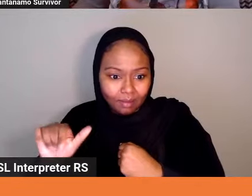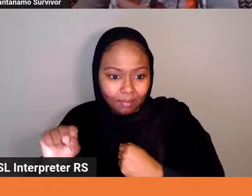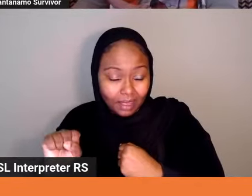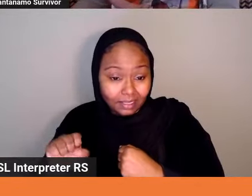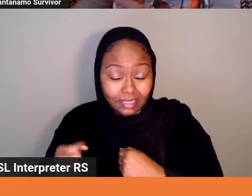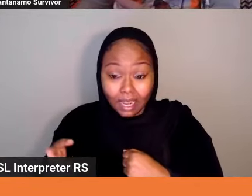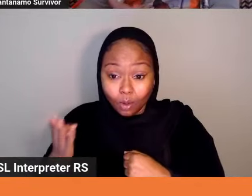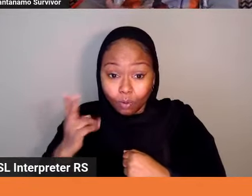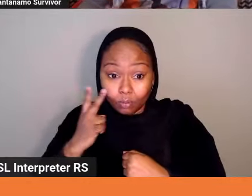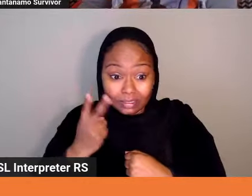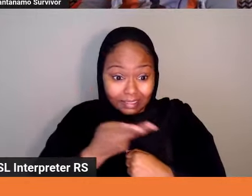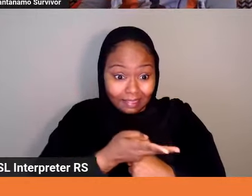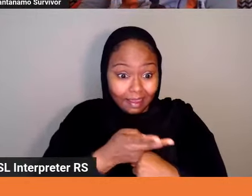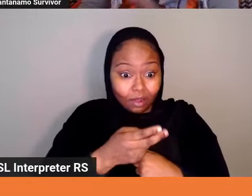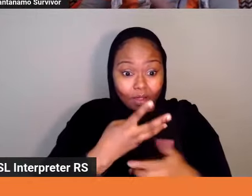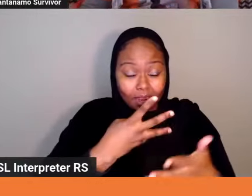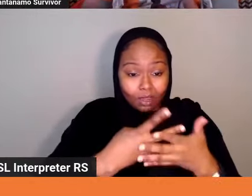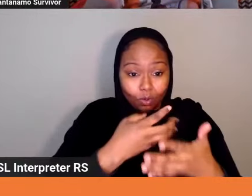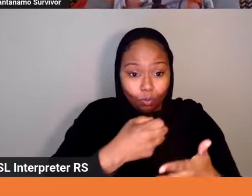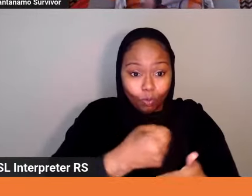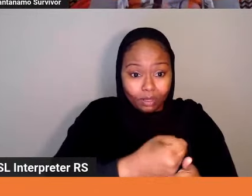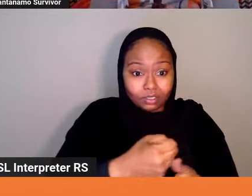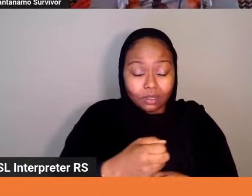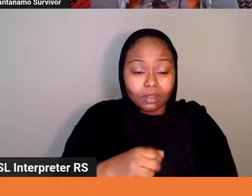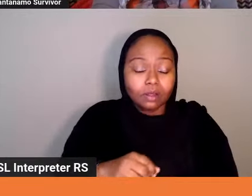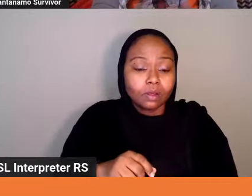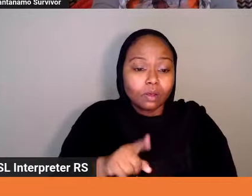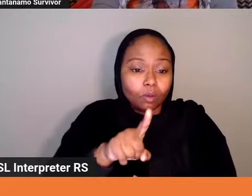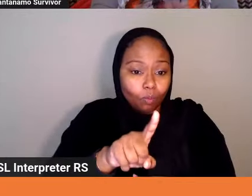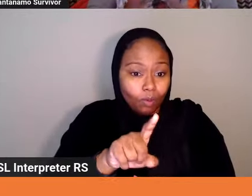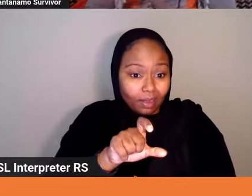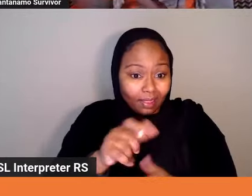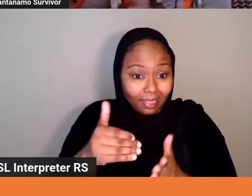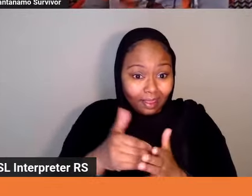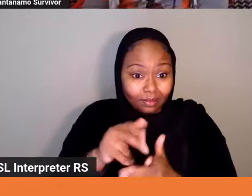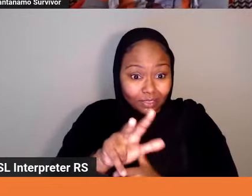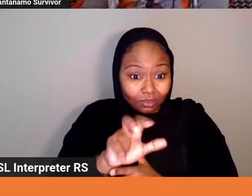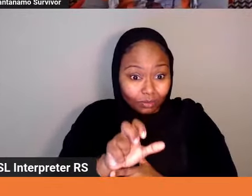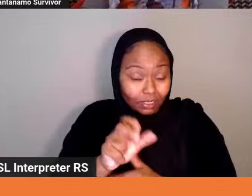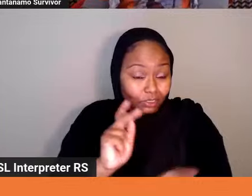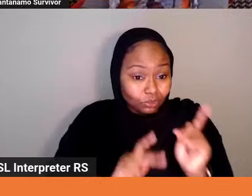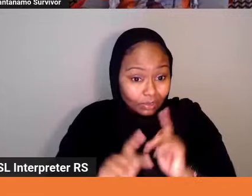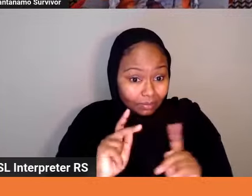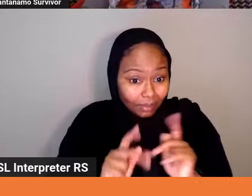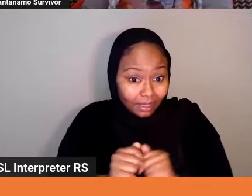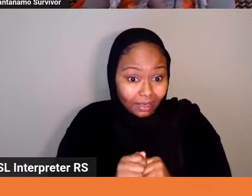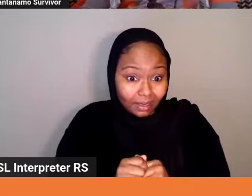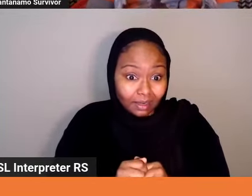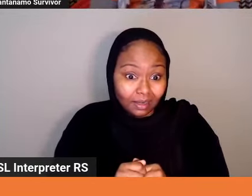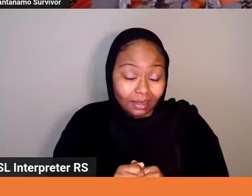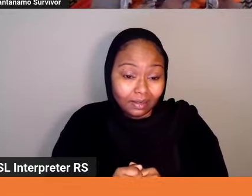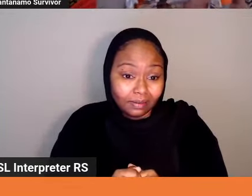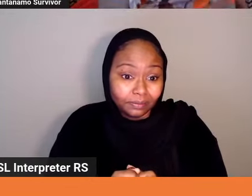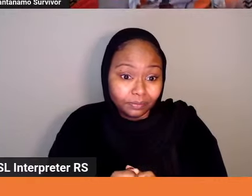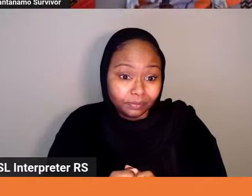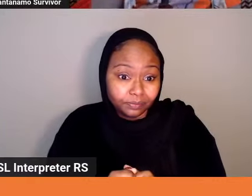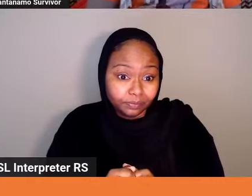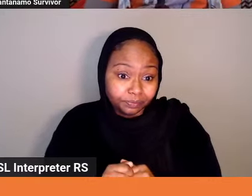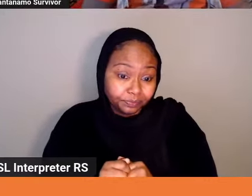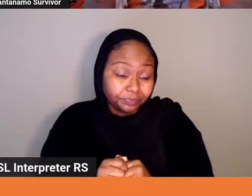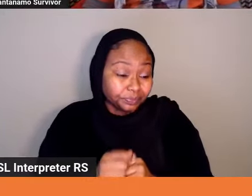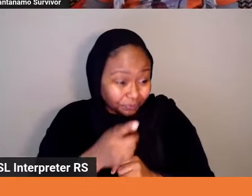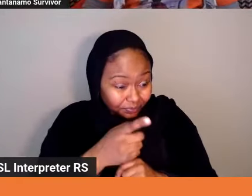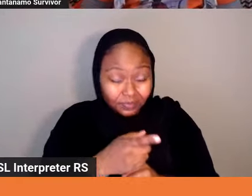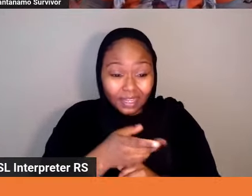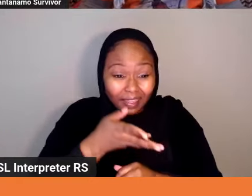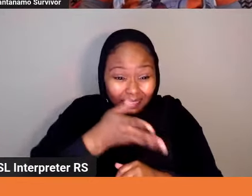now 13 million men there, 16 have been cleared for release. Some of them have been cleared since 2009 and 10, yet they're still there,